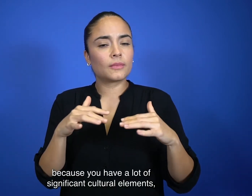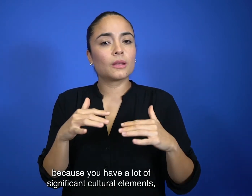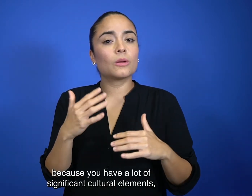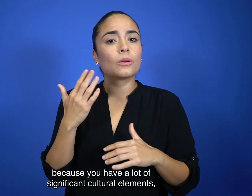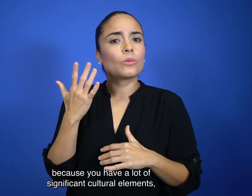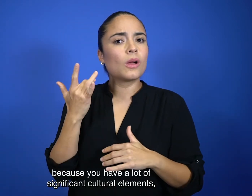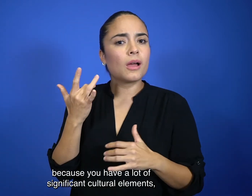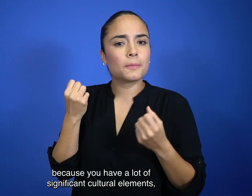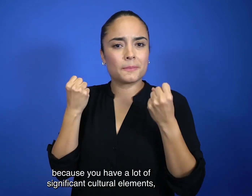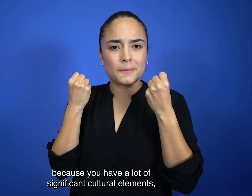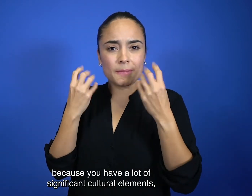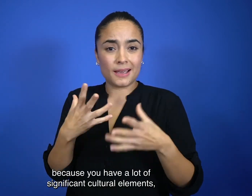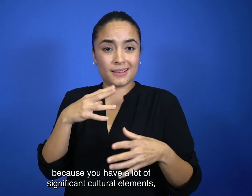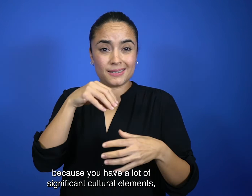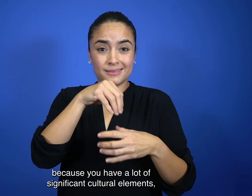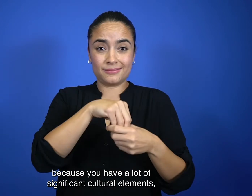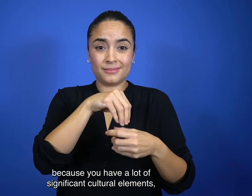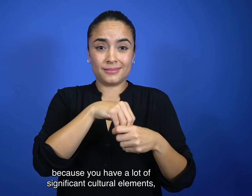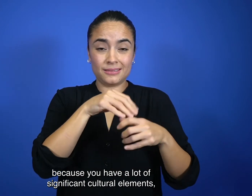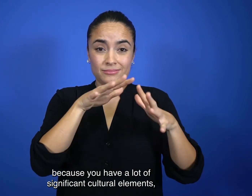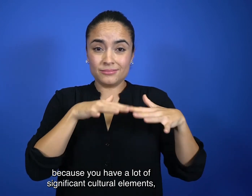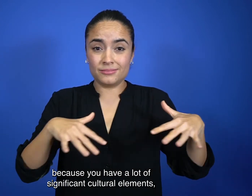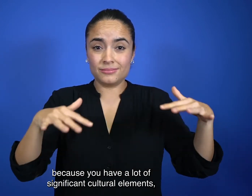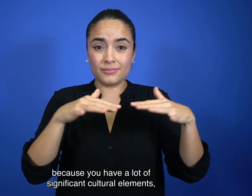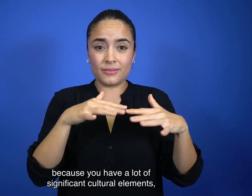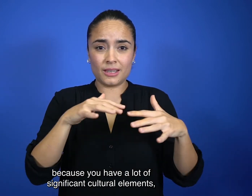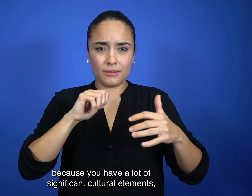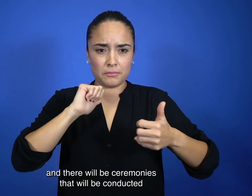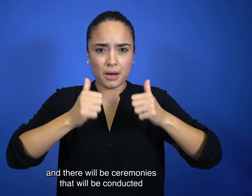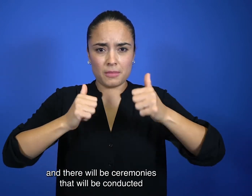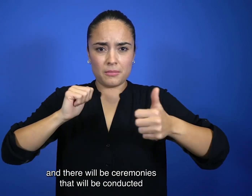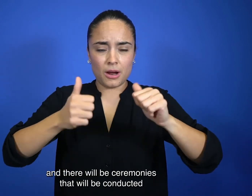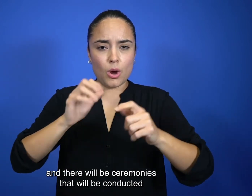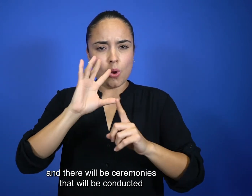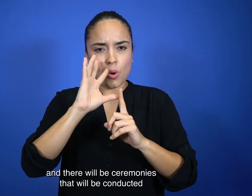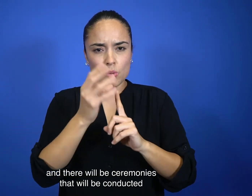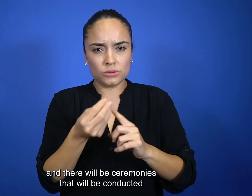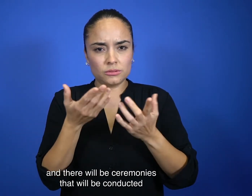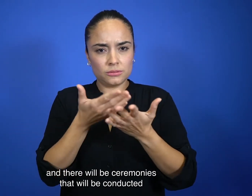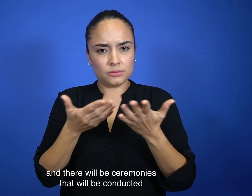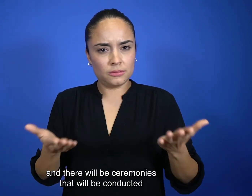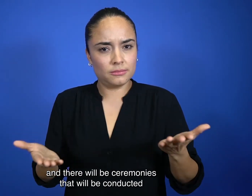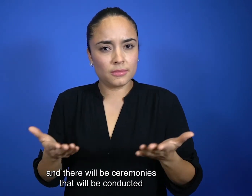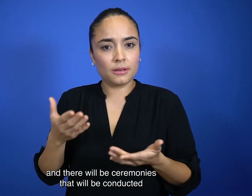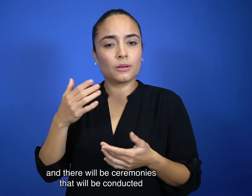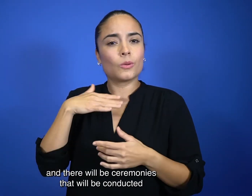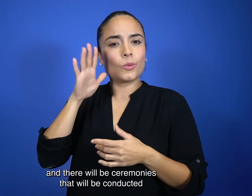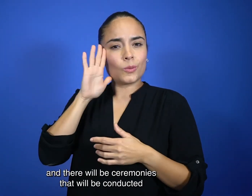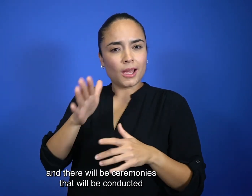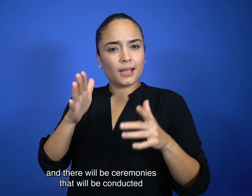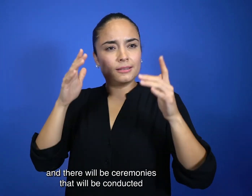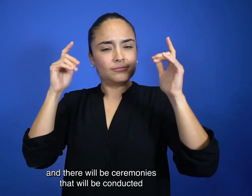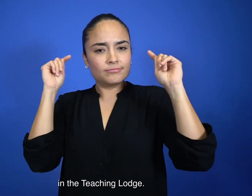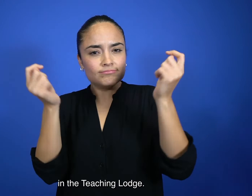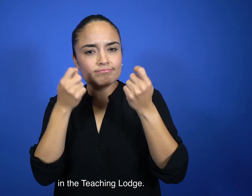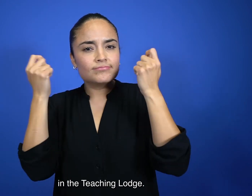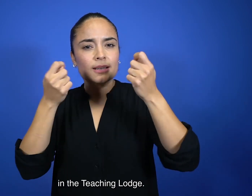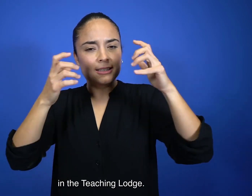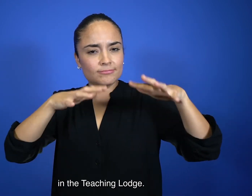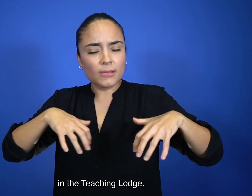Because you have a lot of significant cultural elements, and there will be ceremonies that will be conducted in the